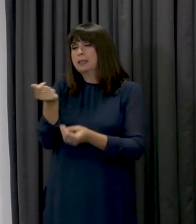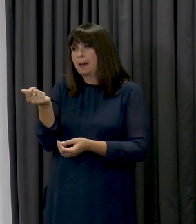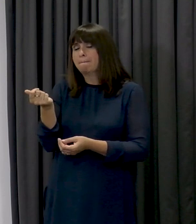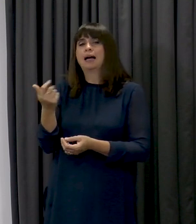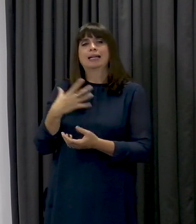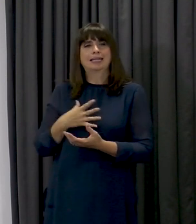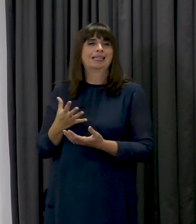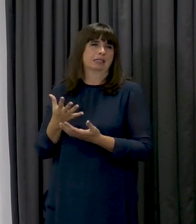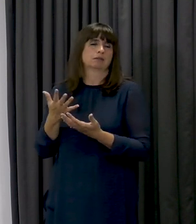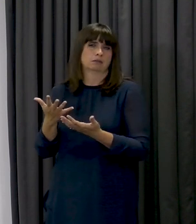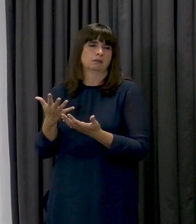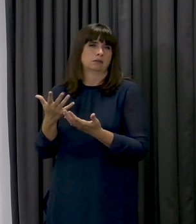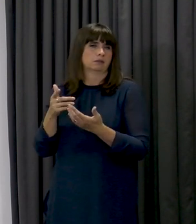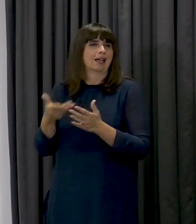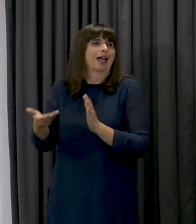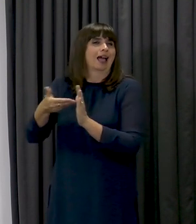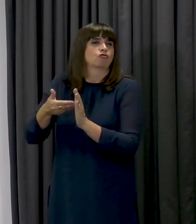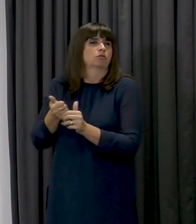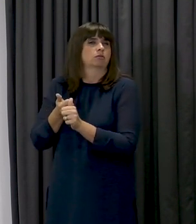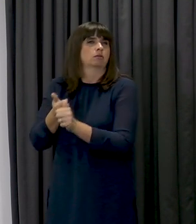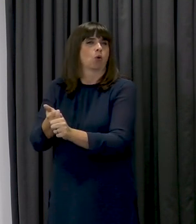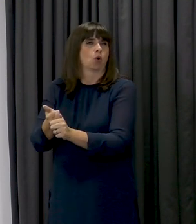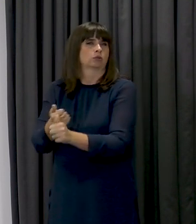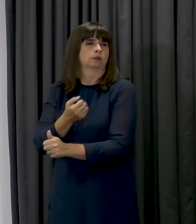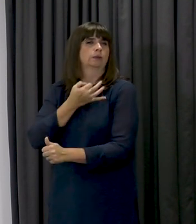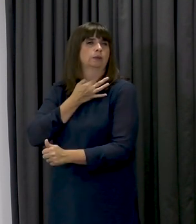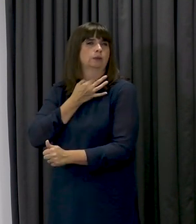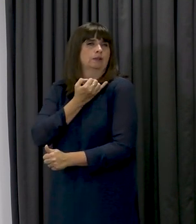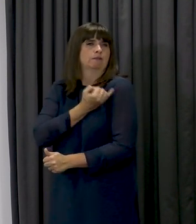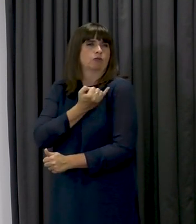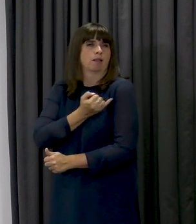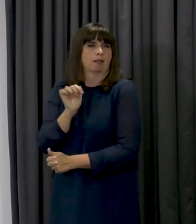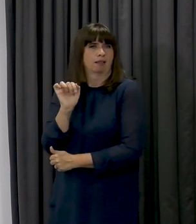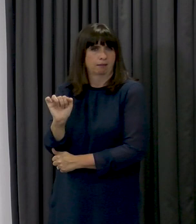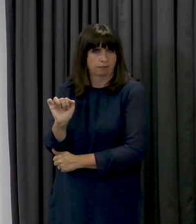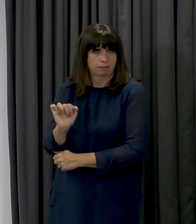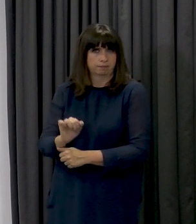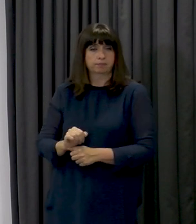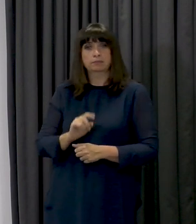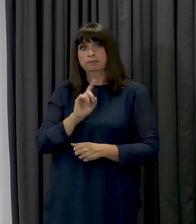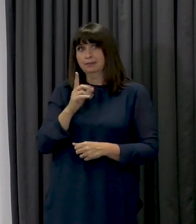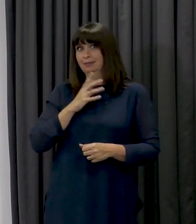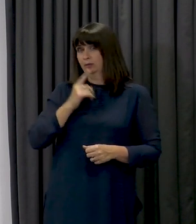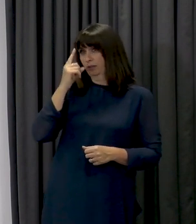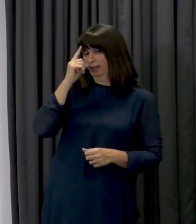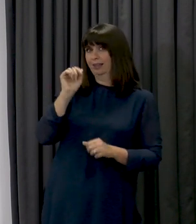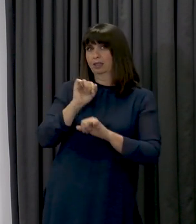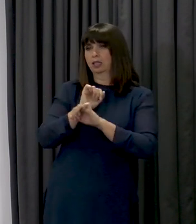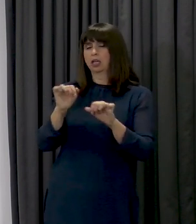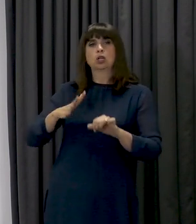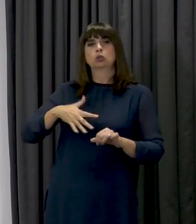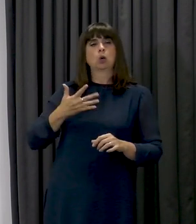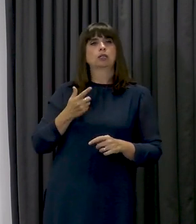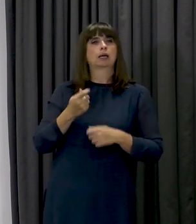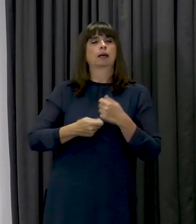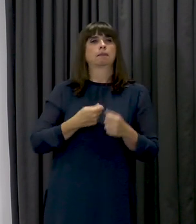consideration, but to do it in a way that doesn't single those people out so that their vulnerabilities become